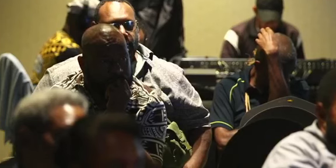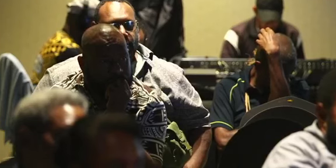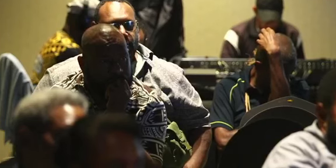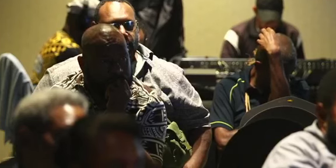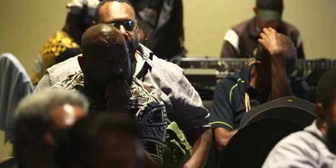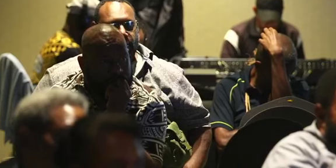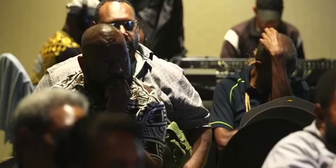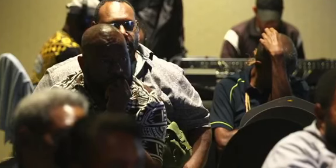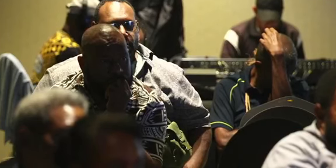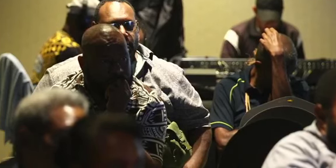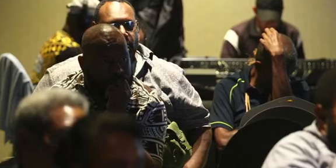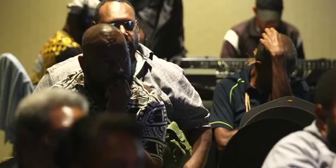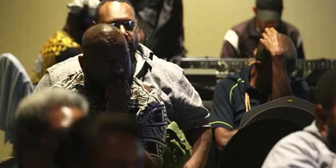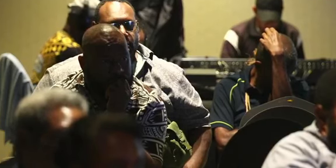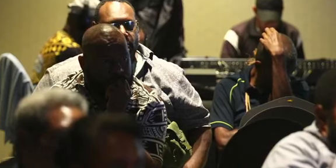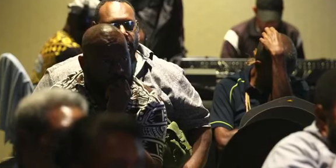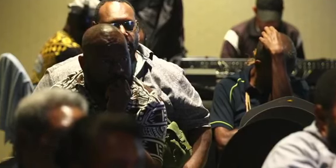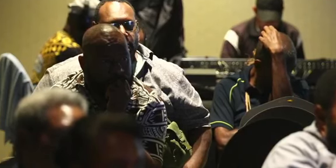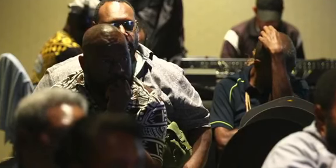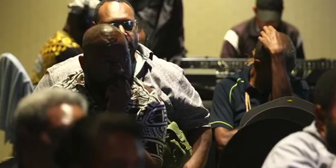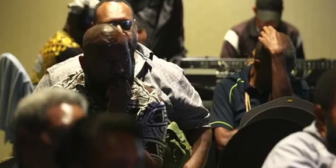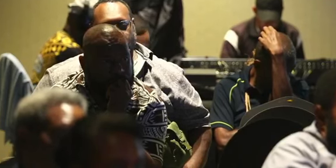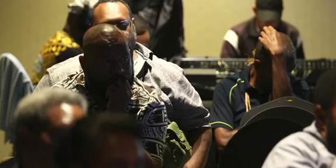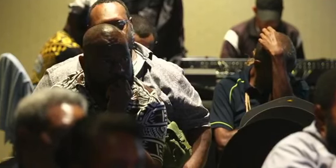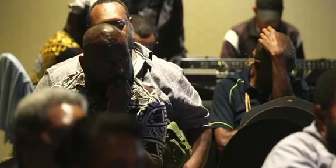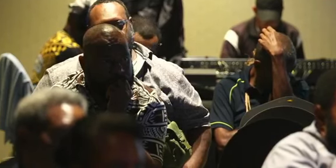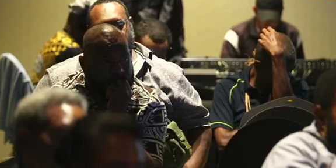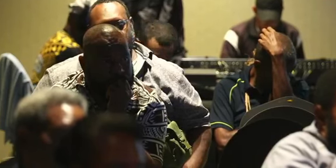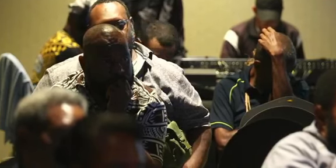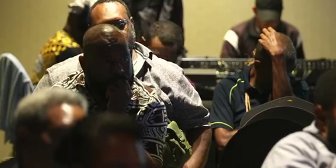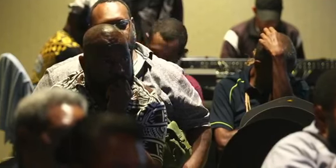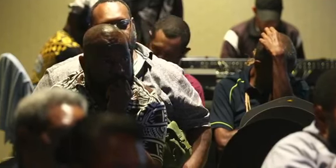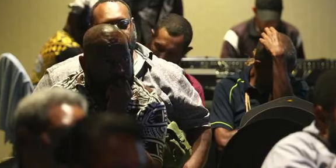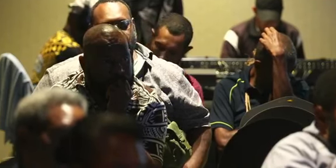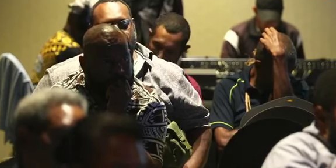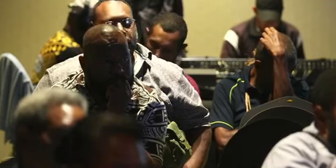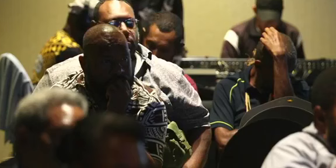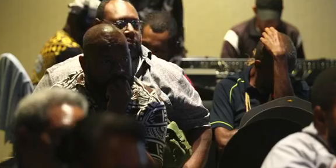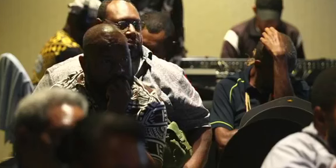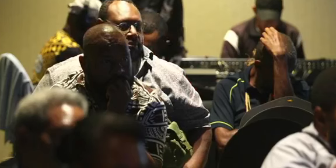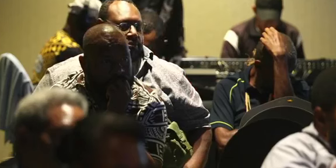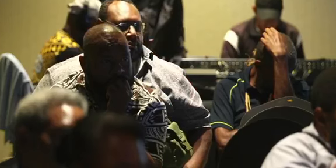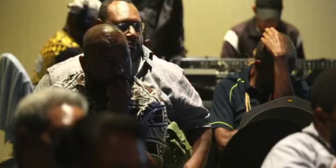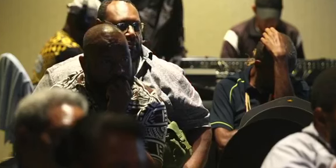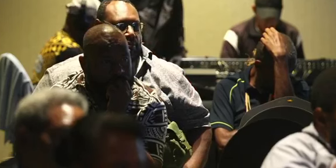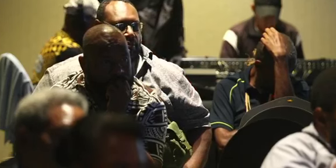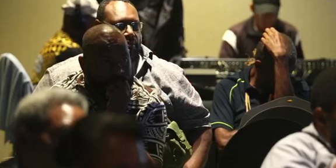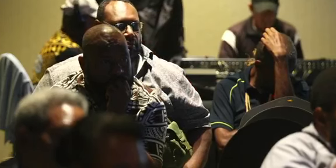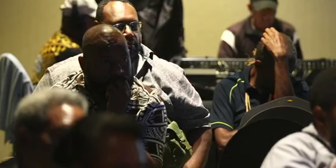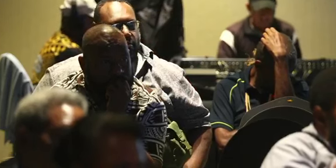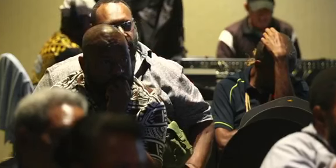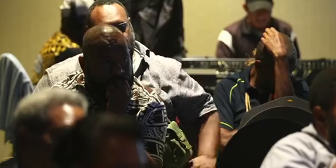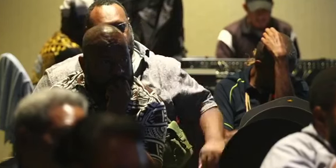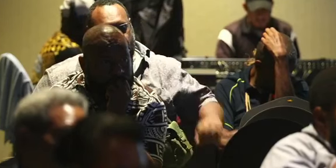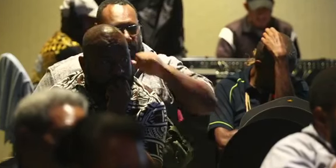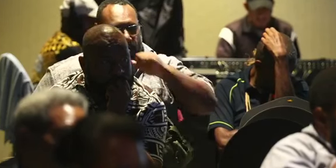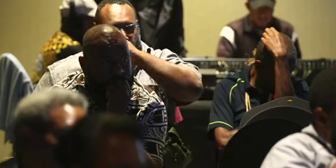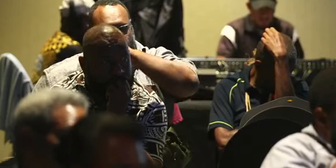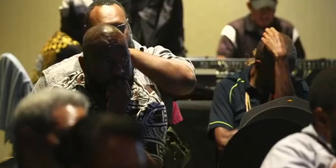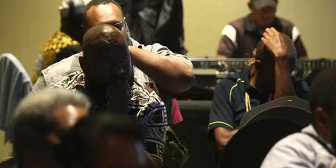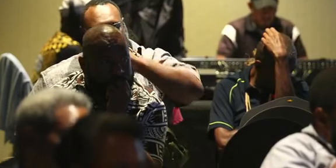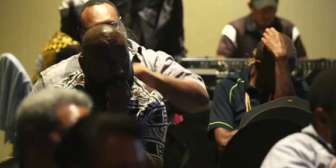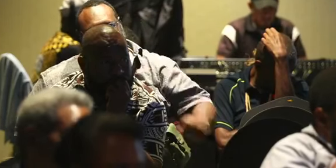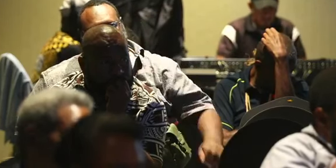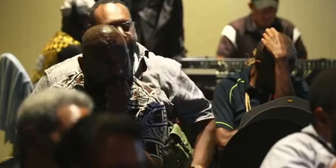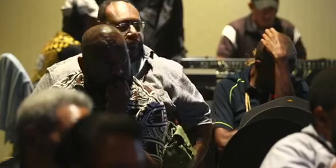There is a fine of 50 Kina, and there are taxpayers who also bribe taxpayers to issue them fake certificates,